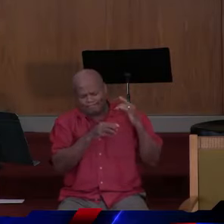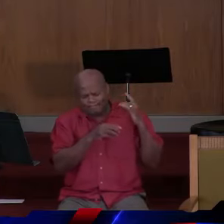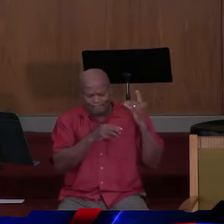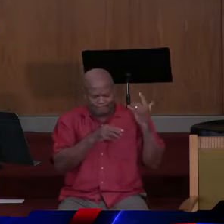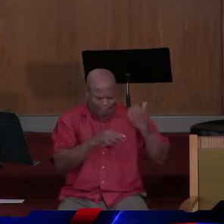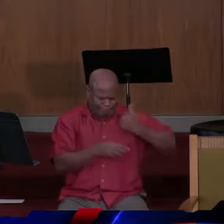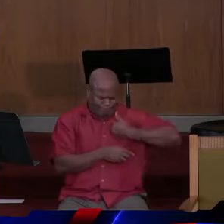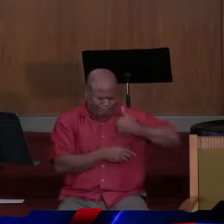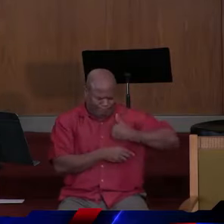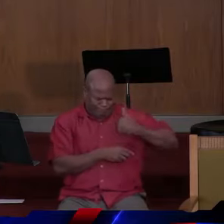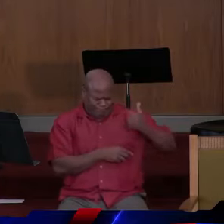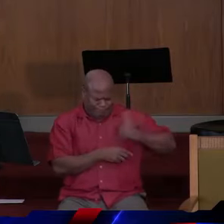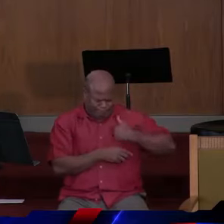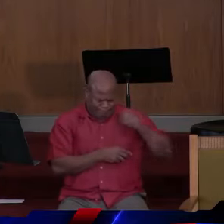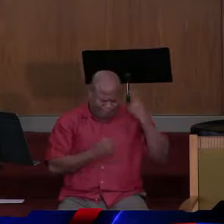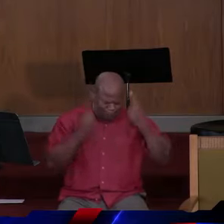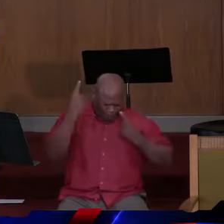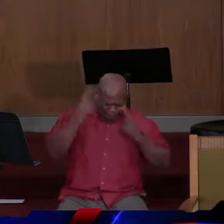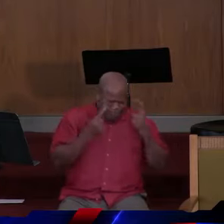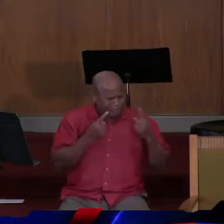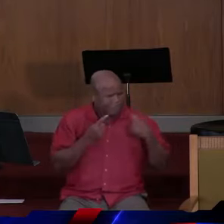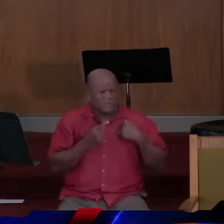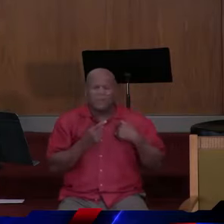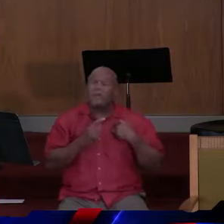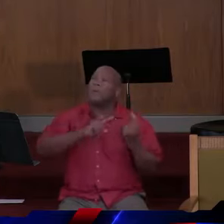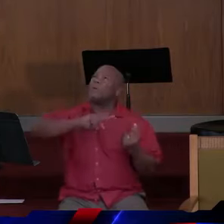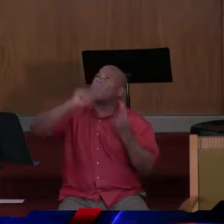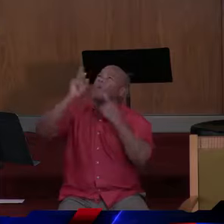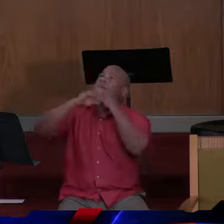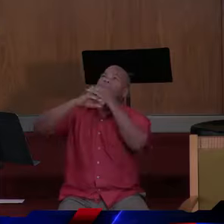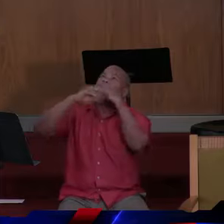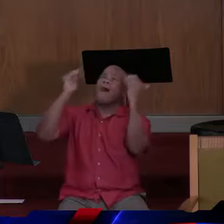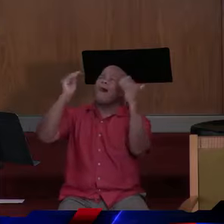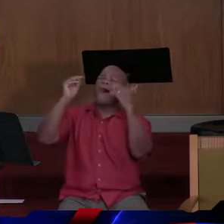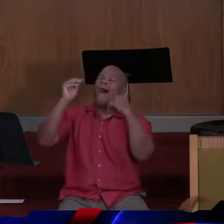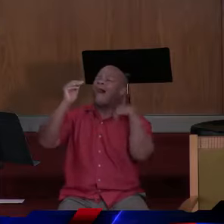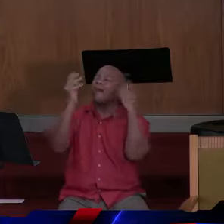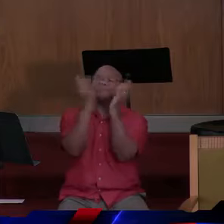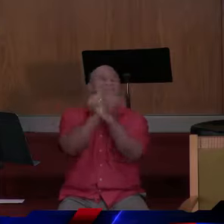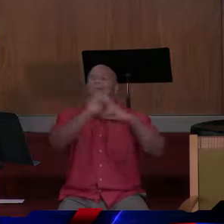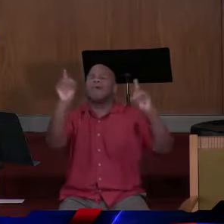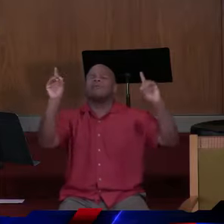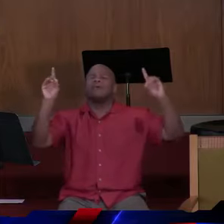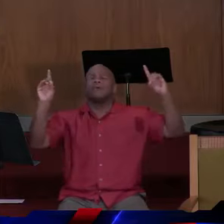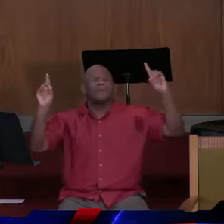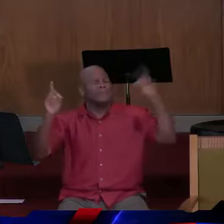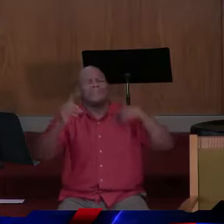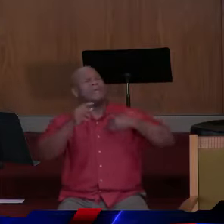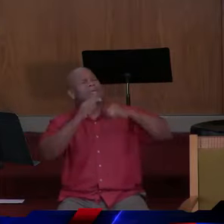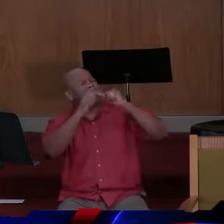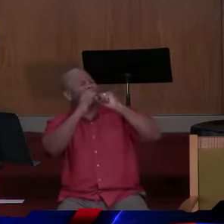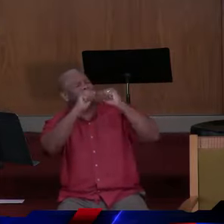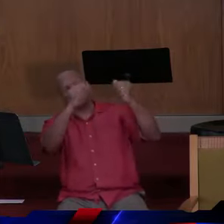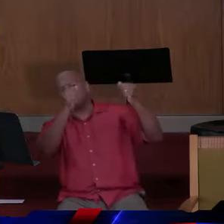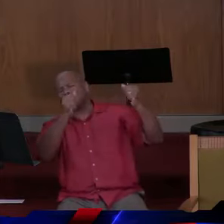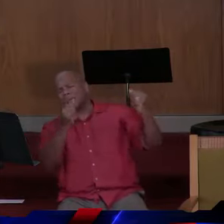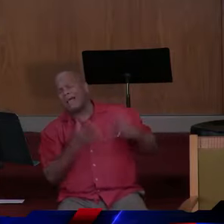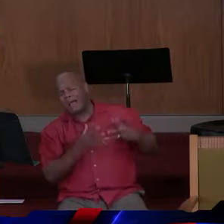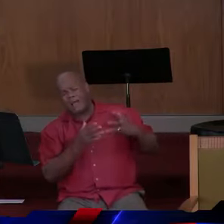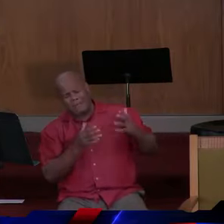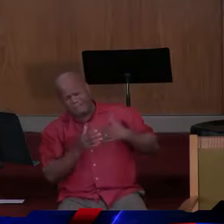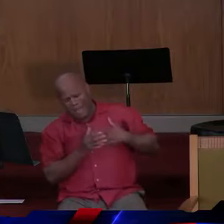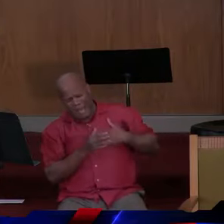soteriology, our own soul salvation. I'm going to heaven. I'm delivered. Bless me. Enlarge